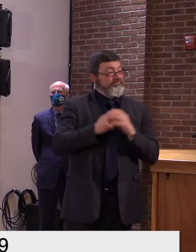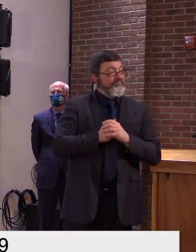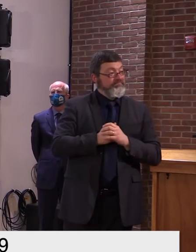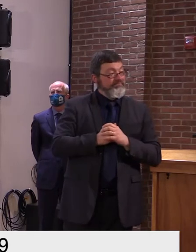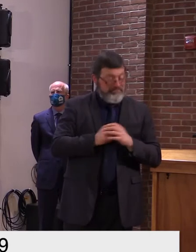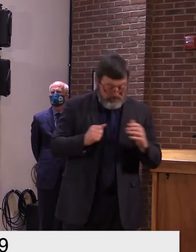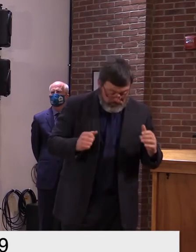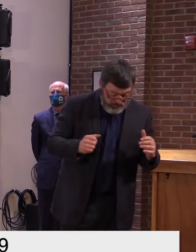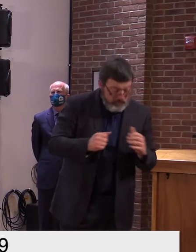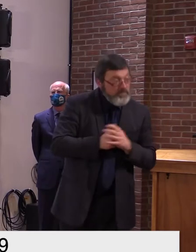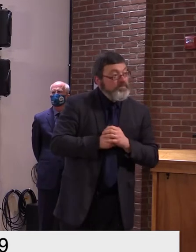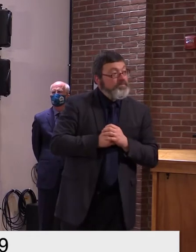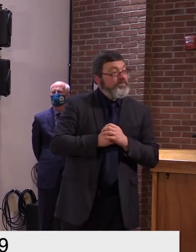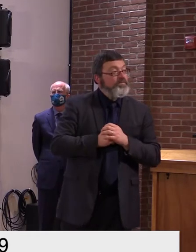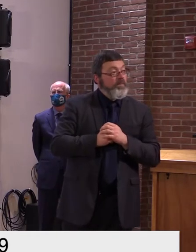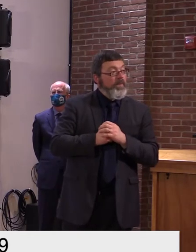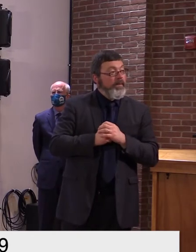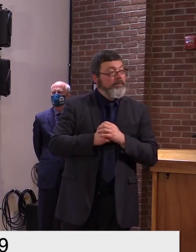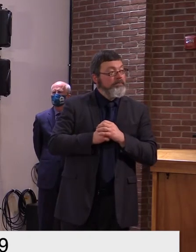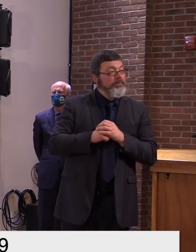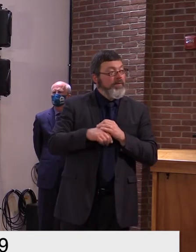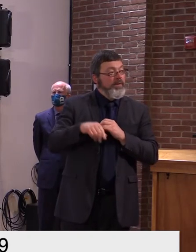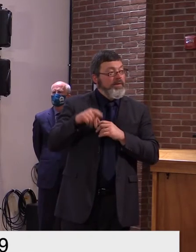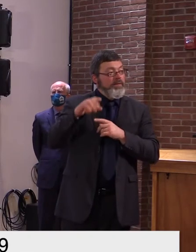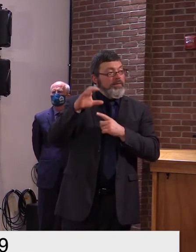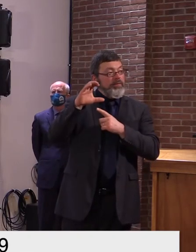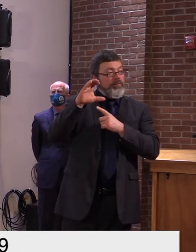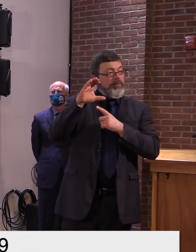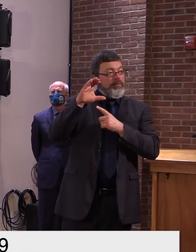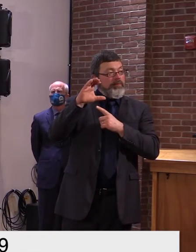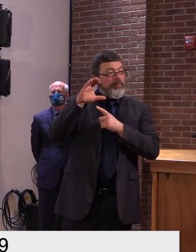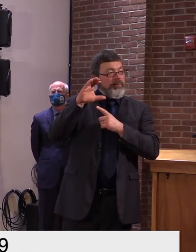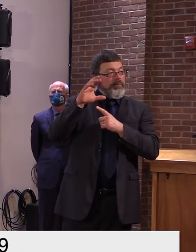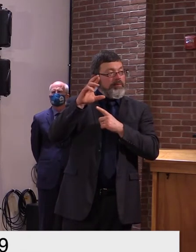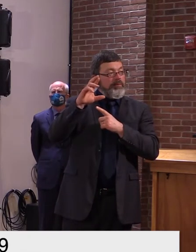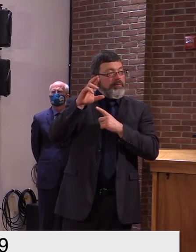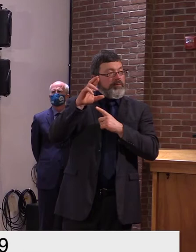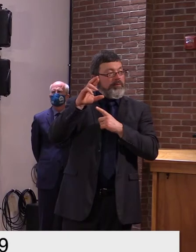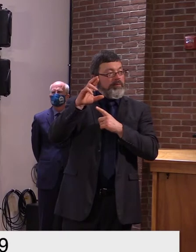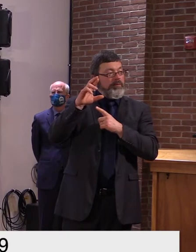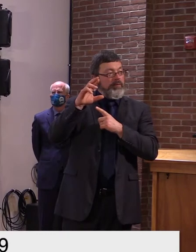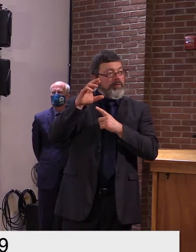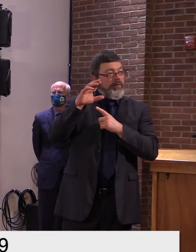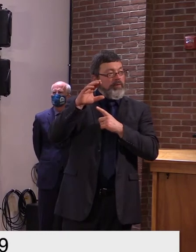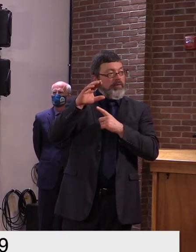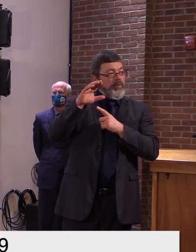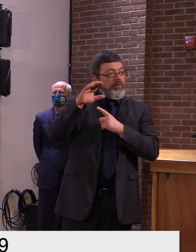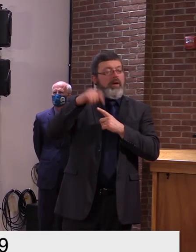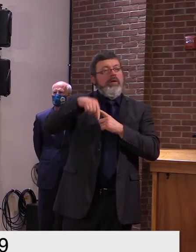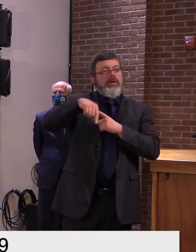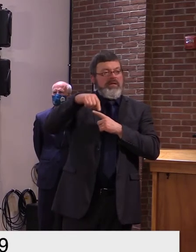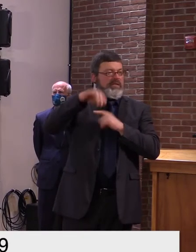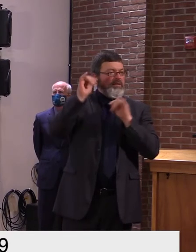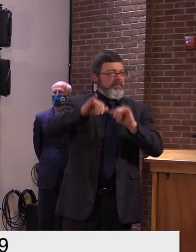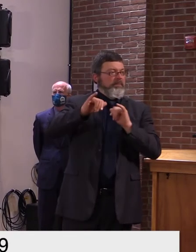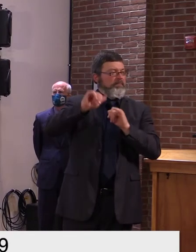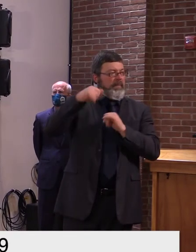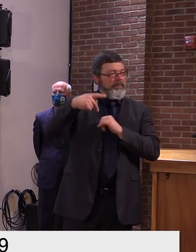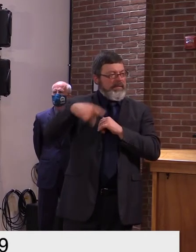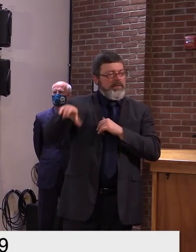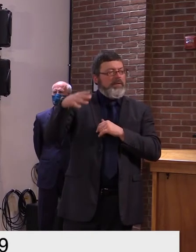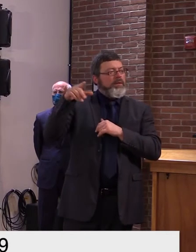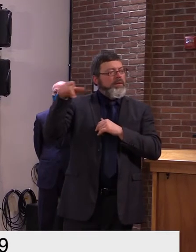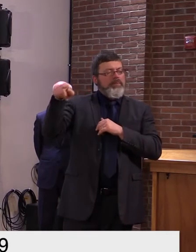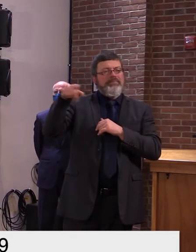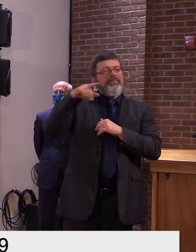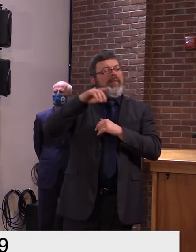wanted to ask you about a criminal case in Highgate recently where two individuals impersonated your game wardens at an